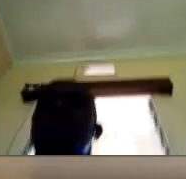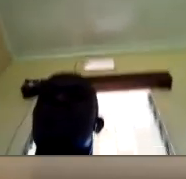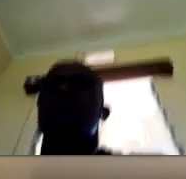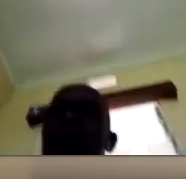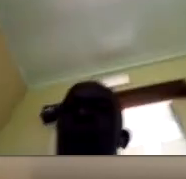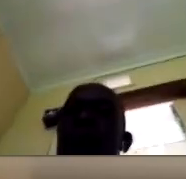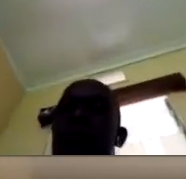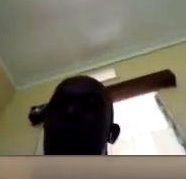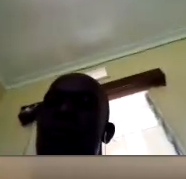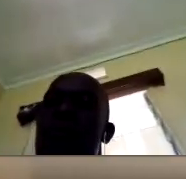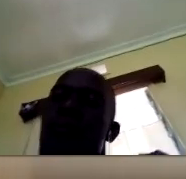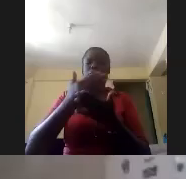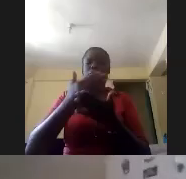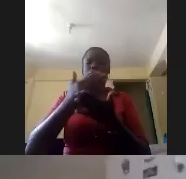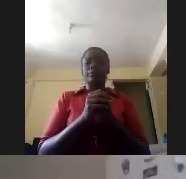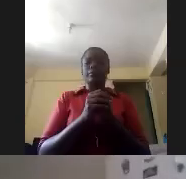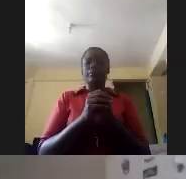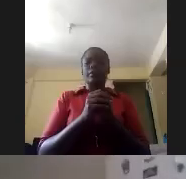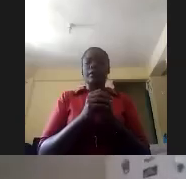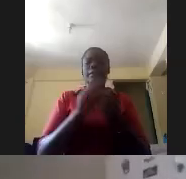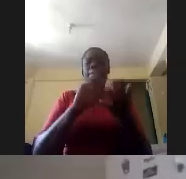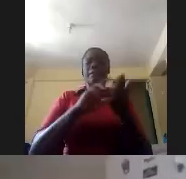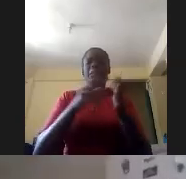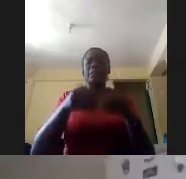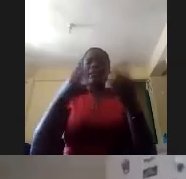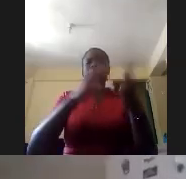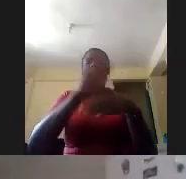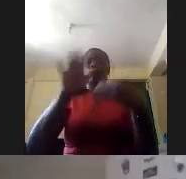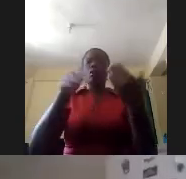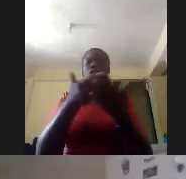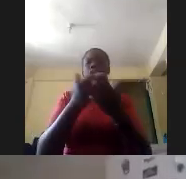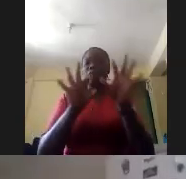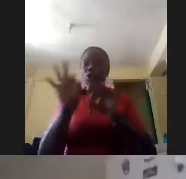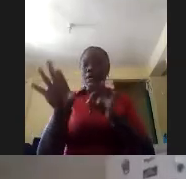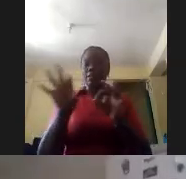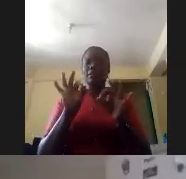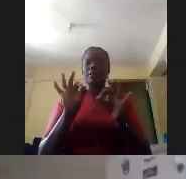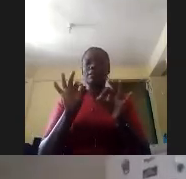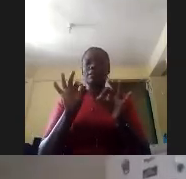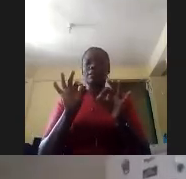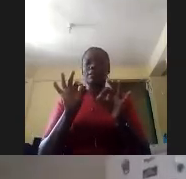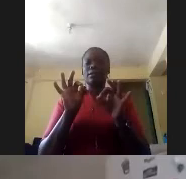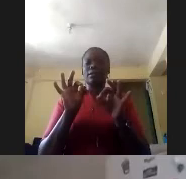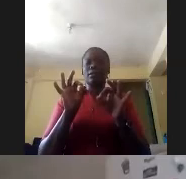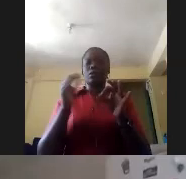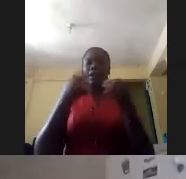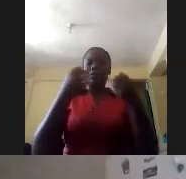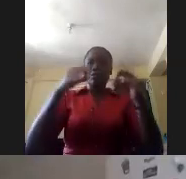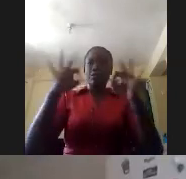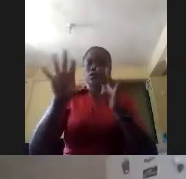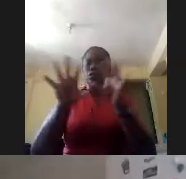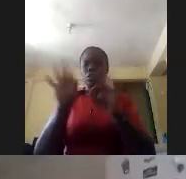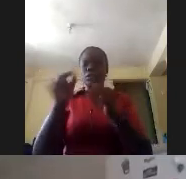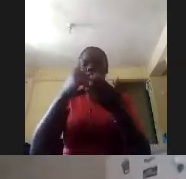Yeah, it just gives all of us the choice. We are free to choose whatever we want to